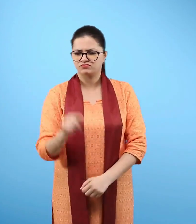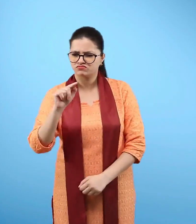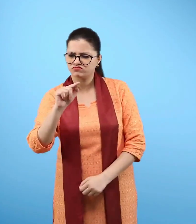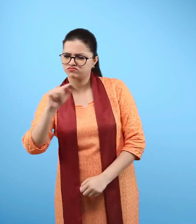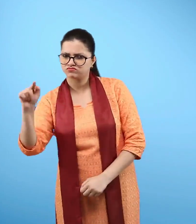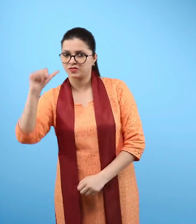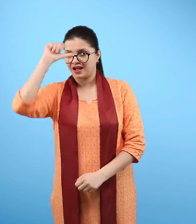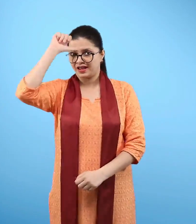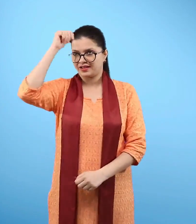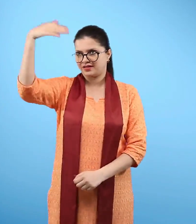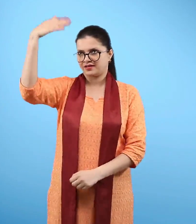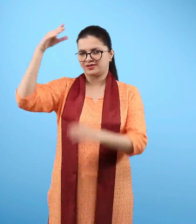to India Gate,